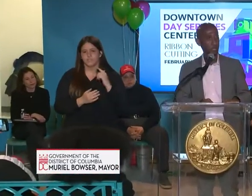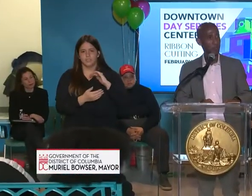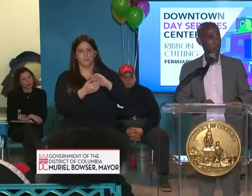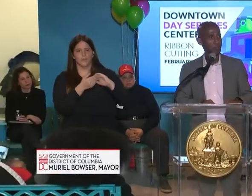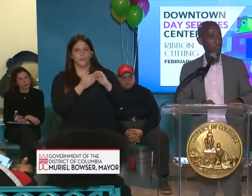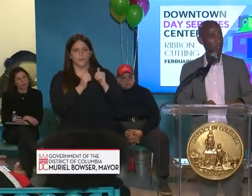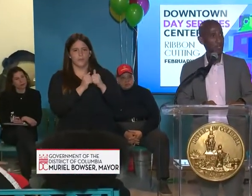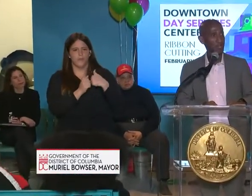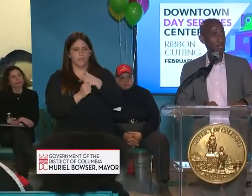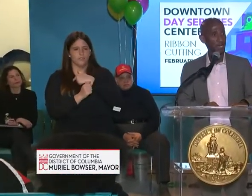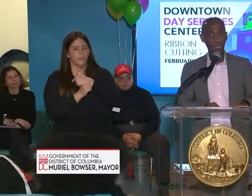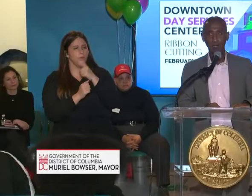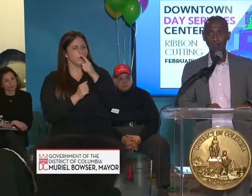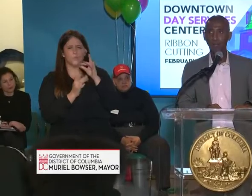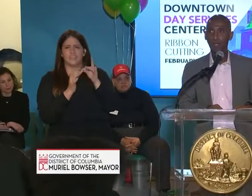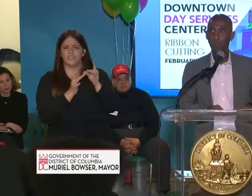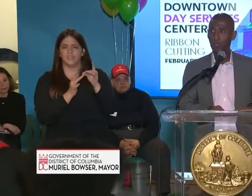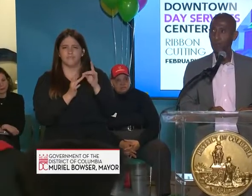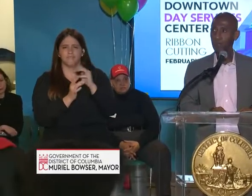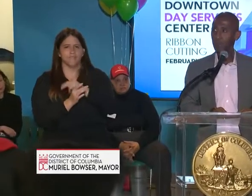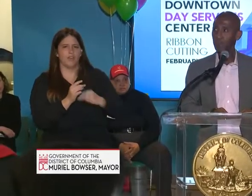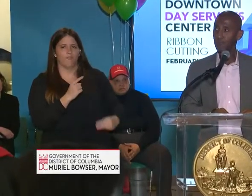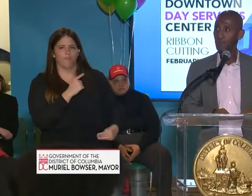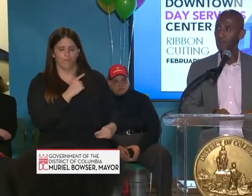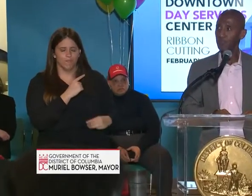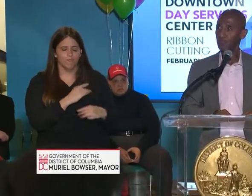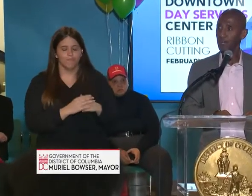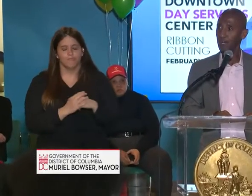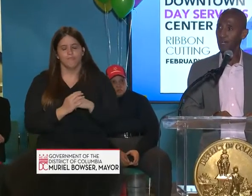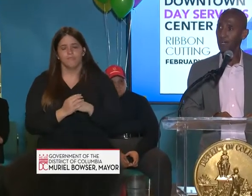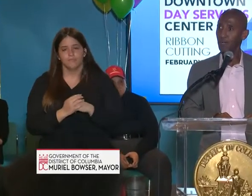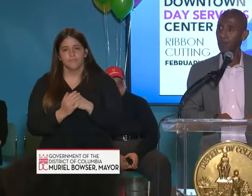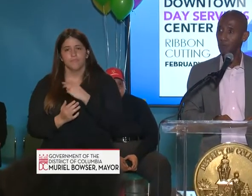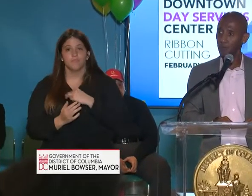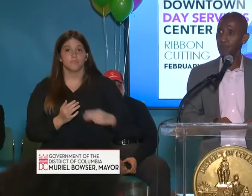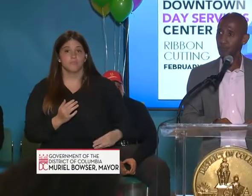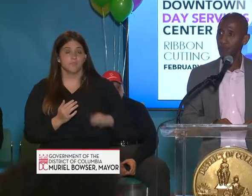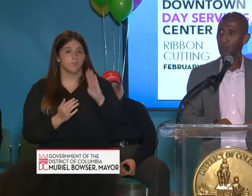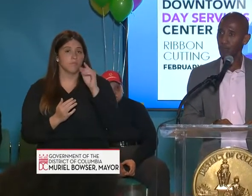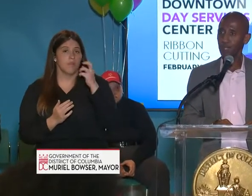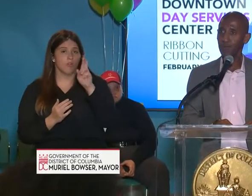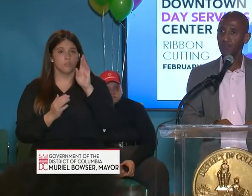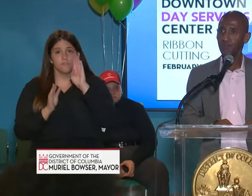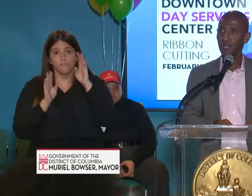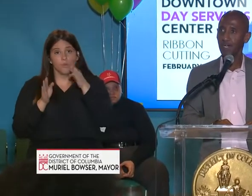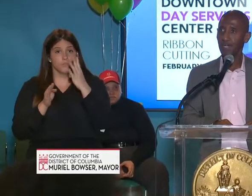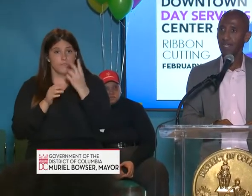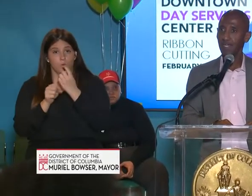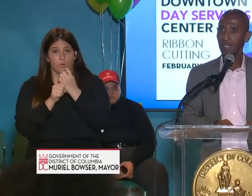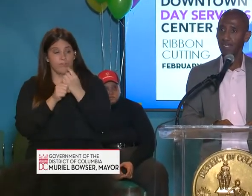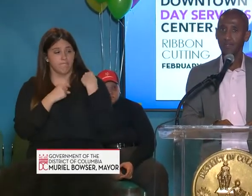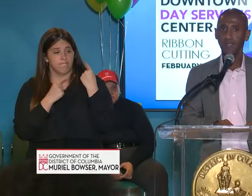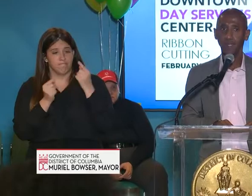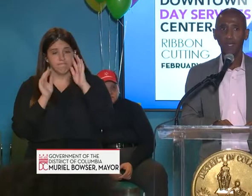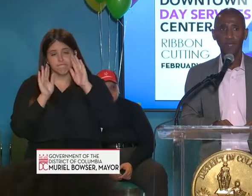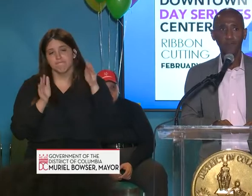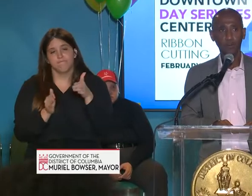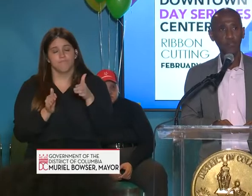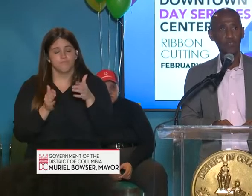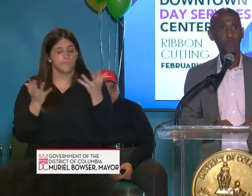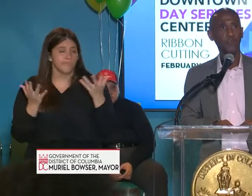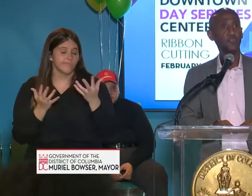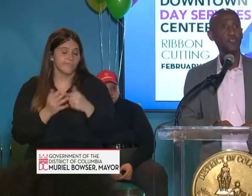us is Mayor Bowser. Mayor Bowser has focused most of her 4 years